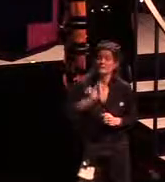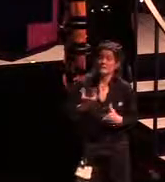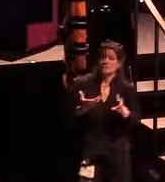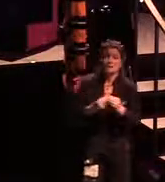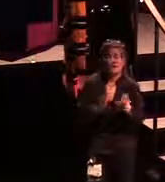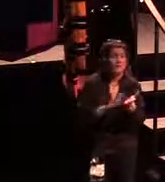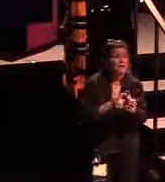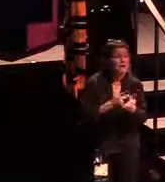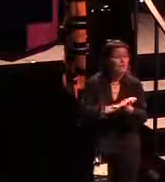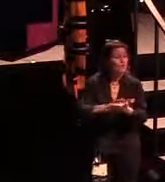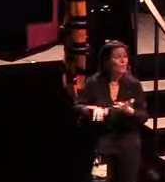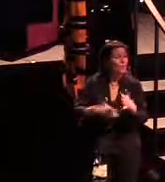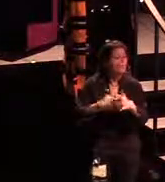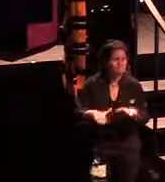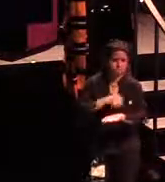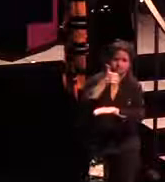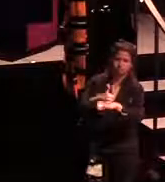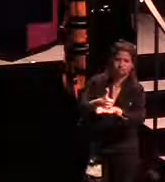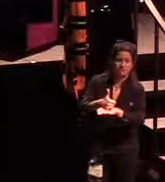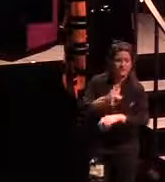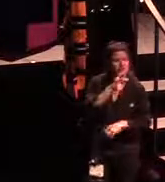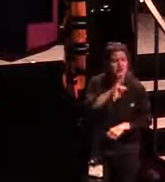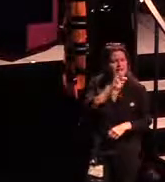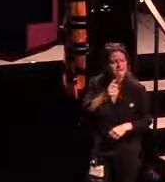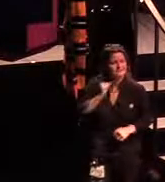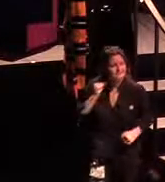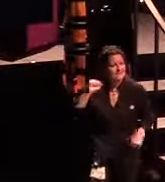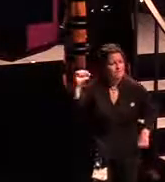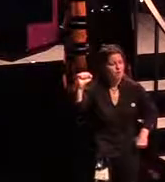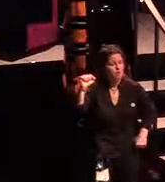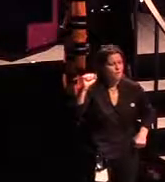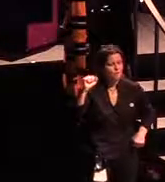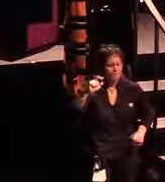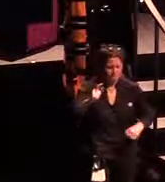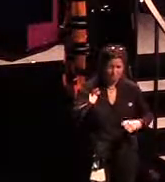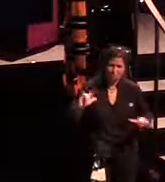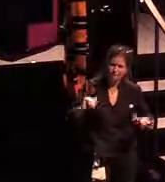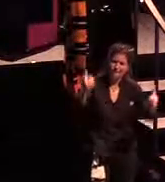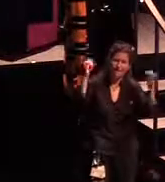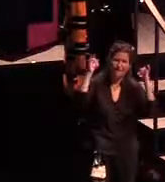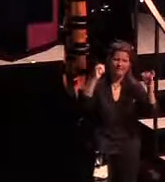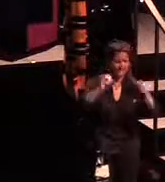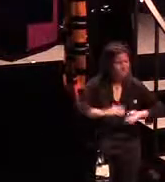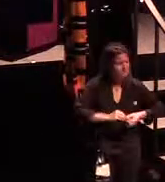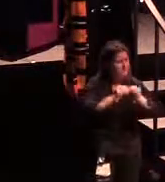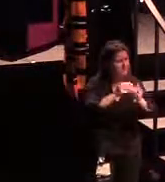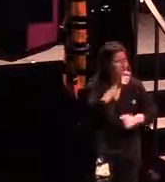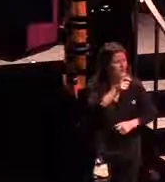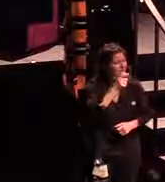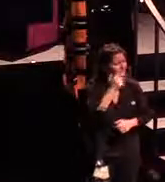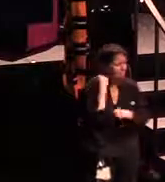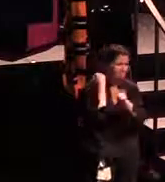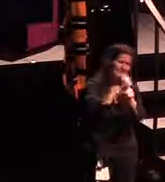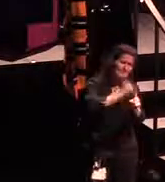founded Touretteshero, Biscuit, to celebrate the creativity and humour of Tourette's and to campaign for a